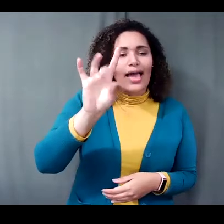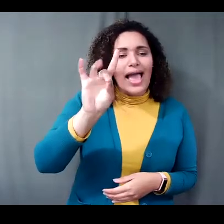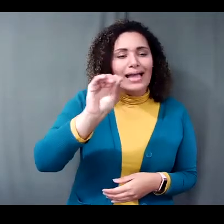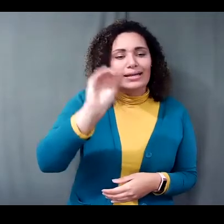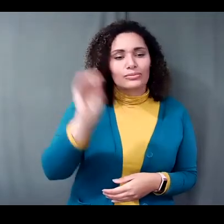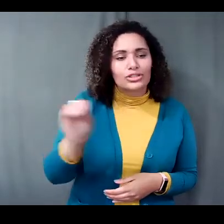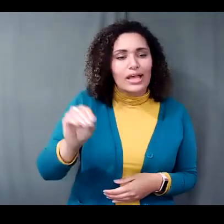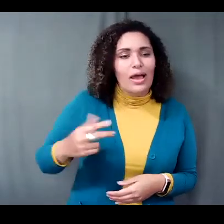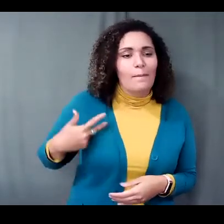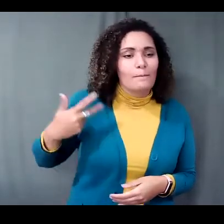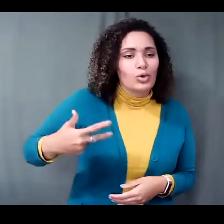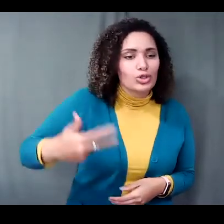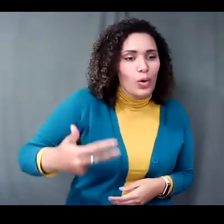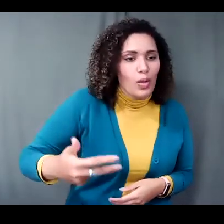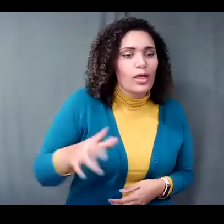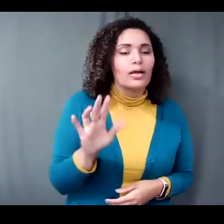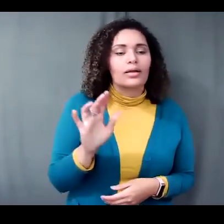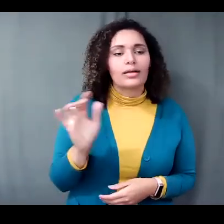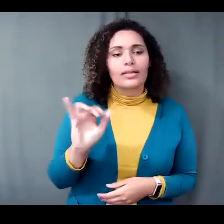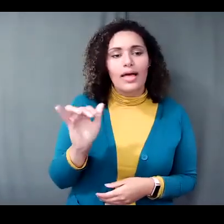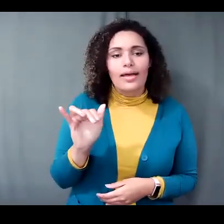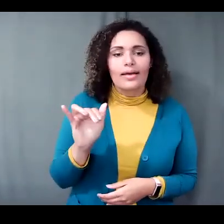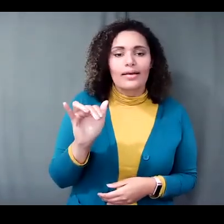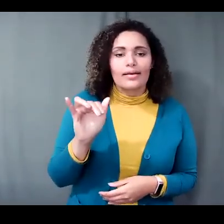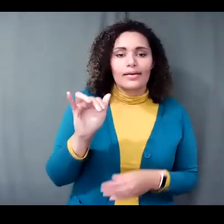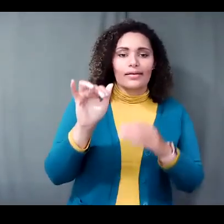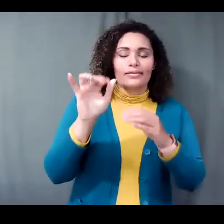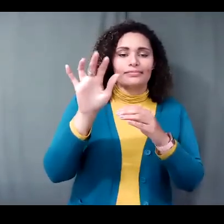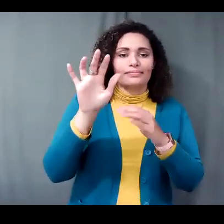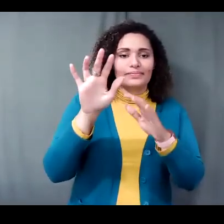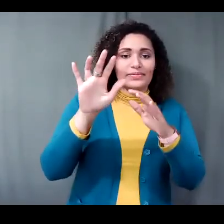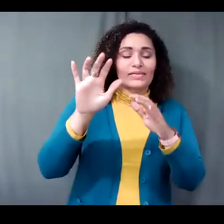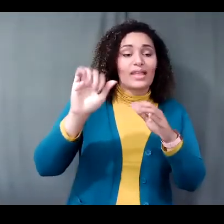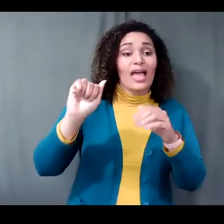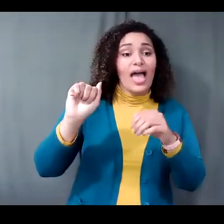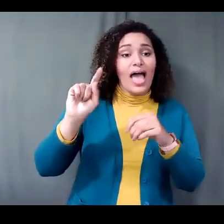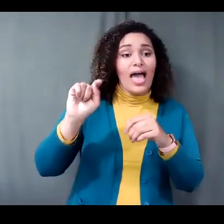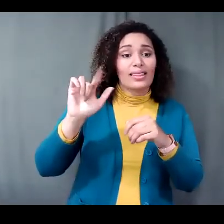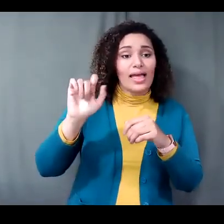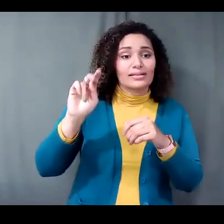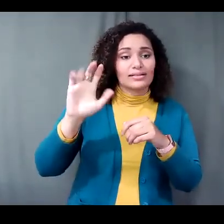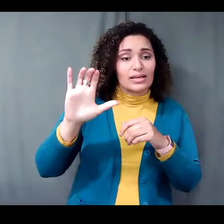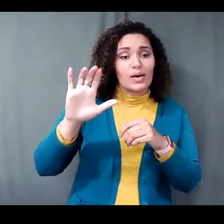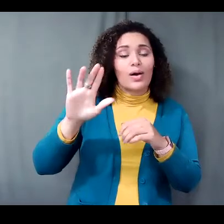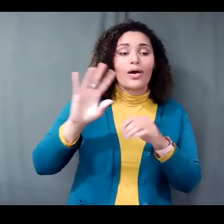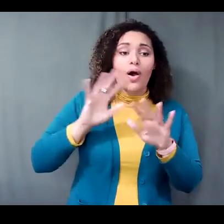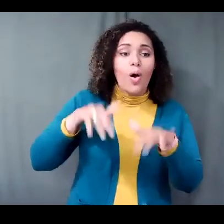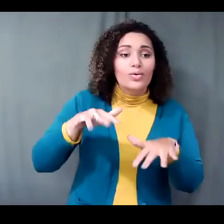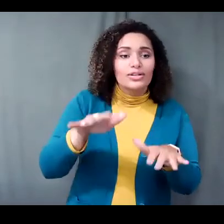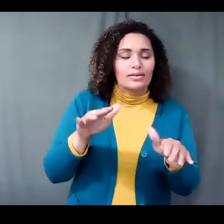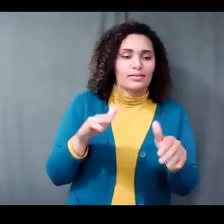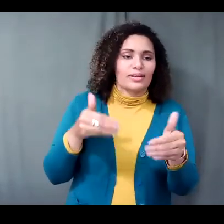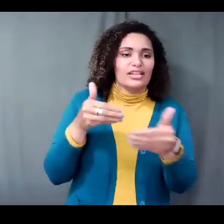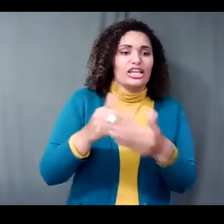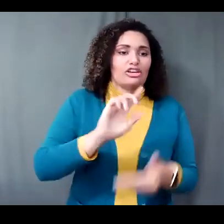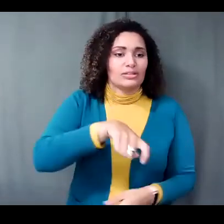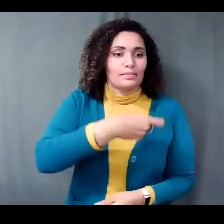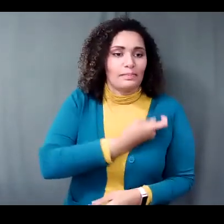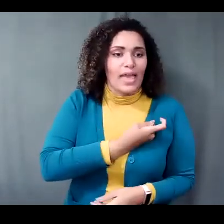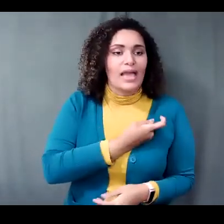80% of Portugal. So it runs from the Atlantic Ocean all the way into Spain, but like right there, kind of on the top of